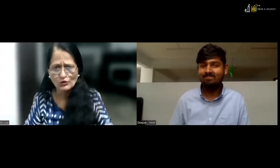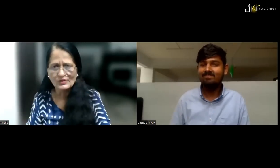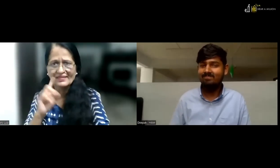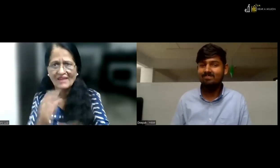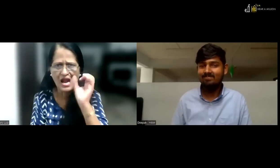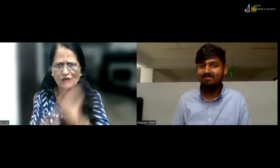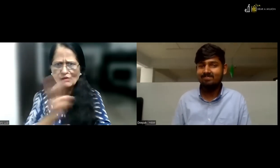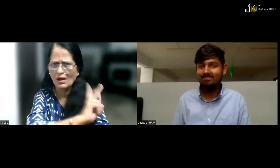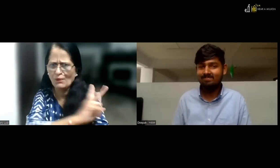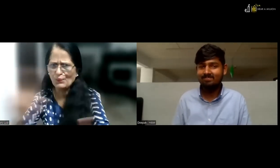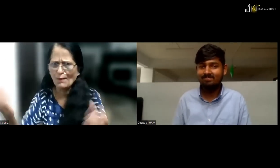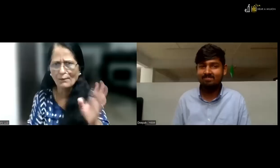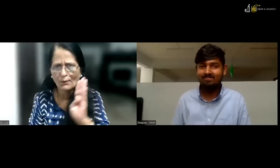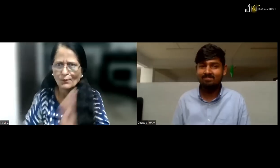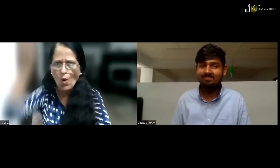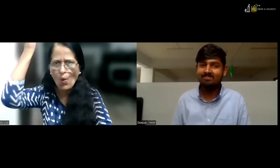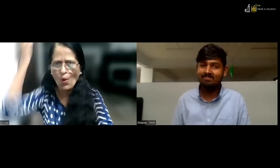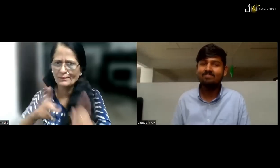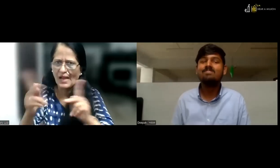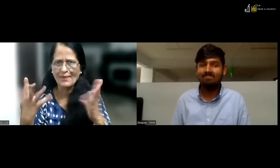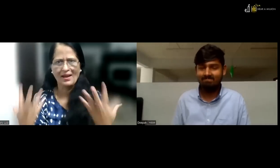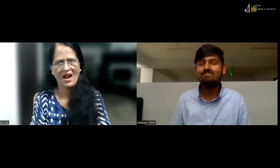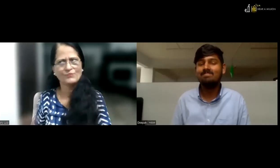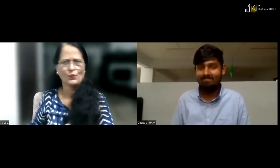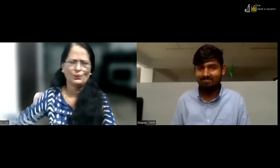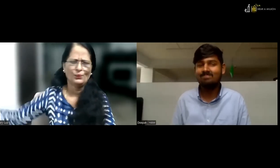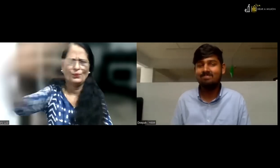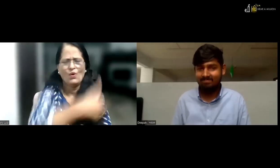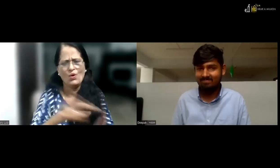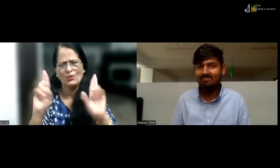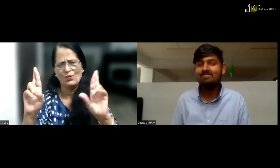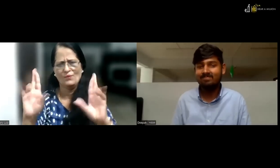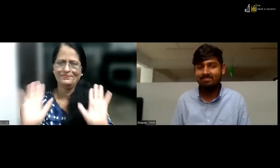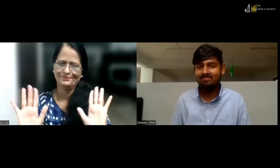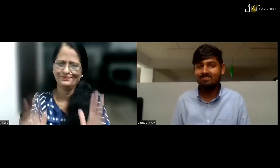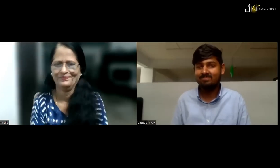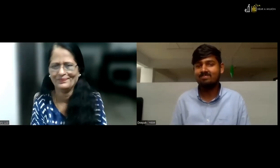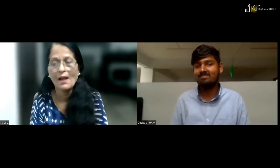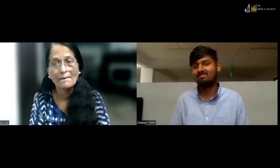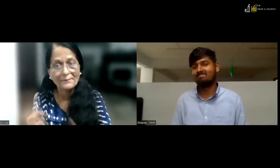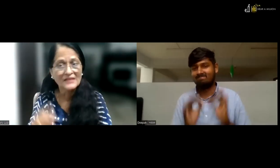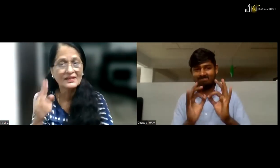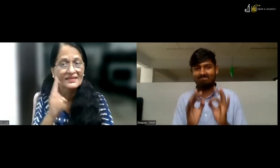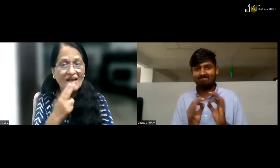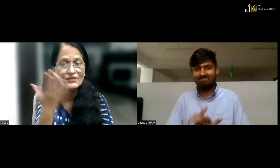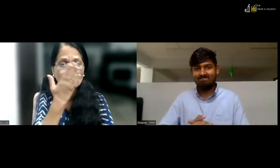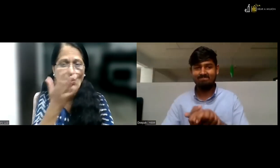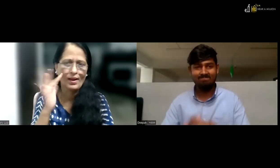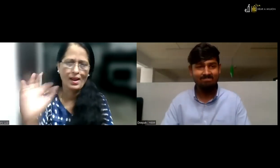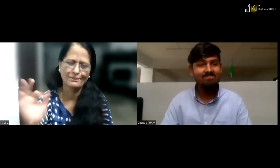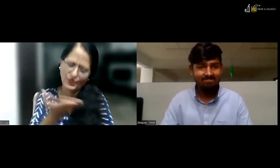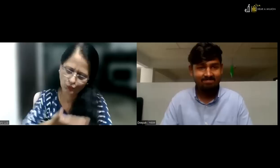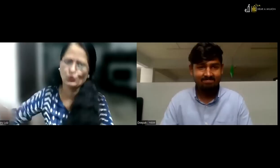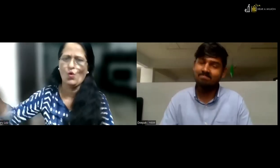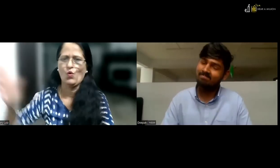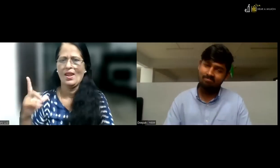like we have many associations, foundations who are working in different sectors. And this is how we can collect the data, and we are really